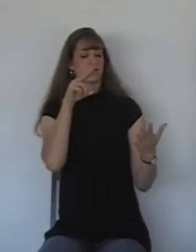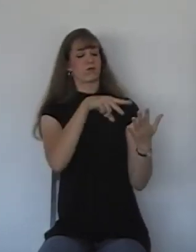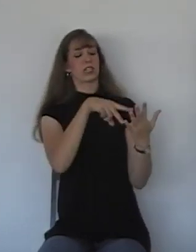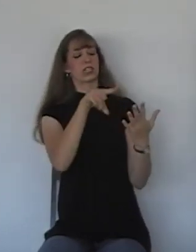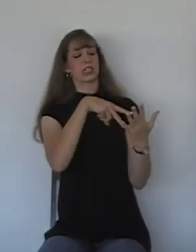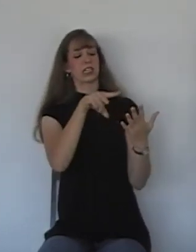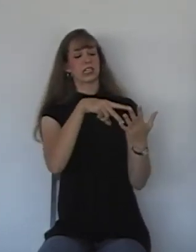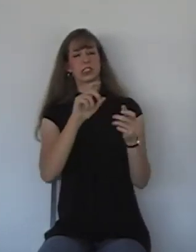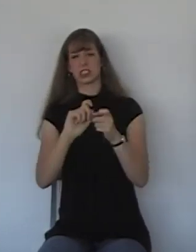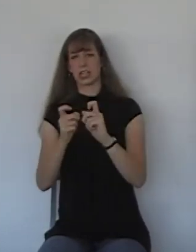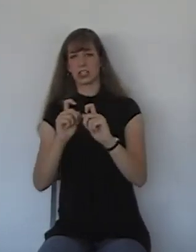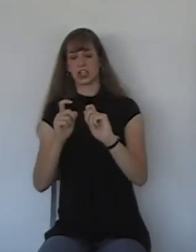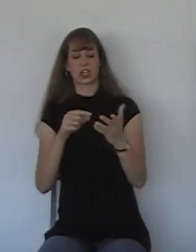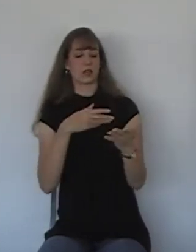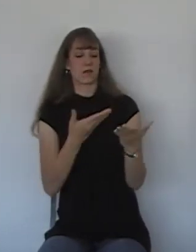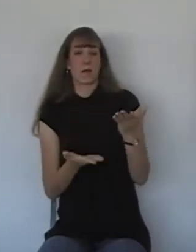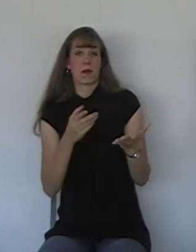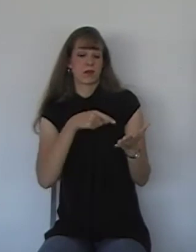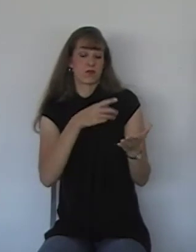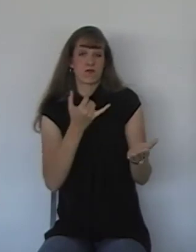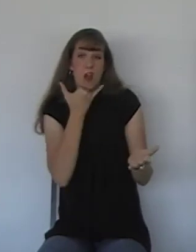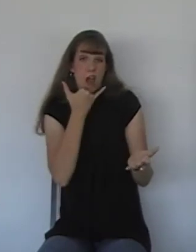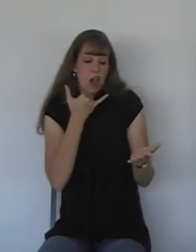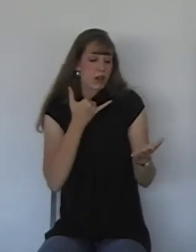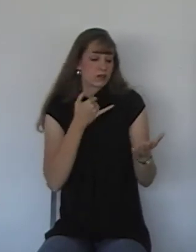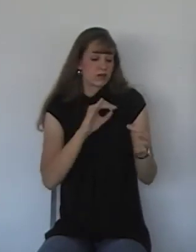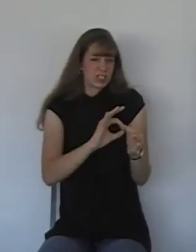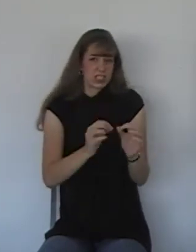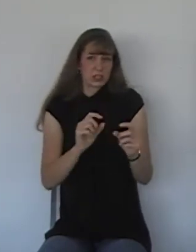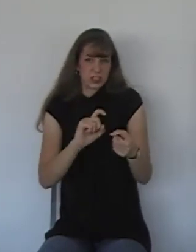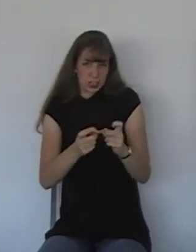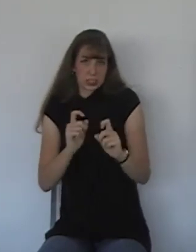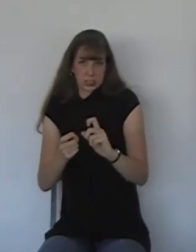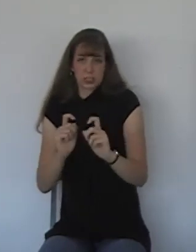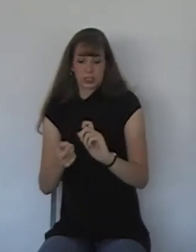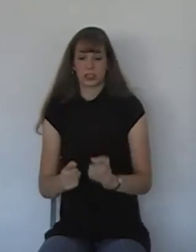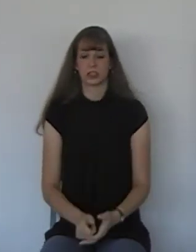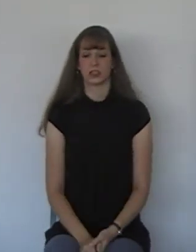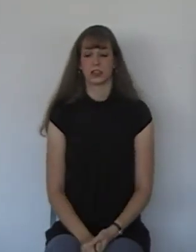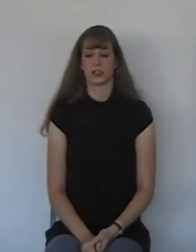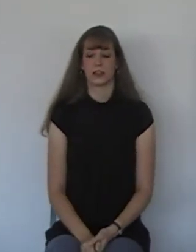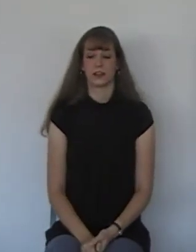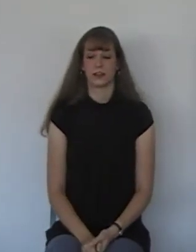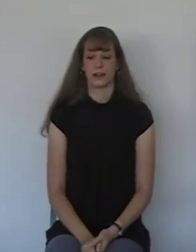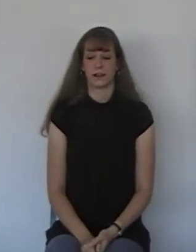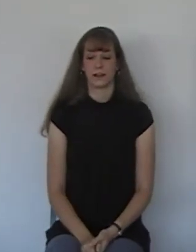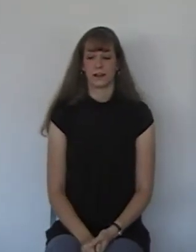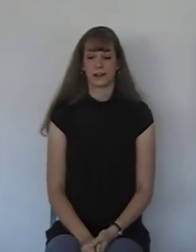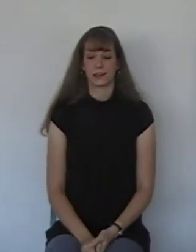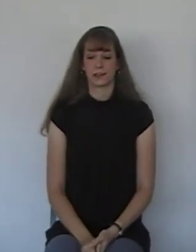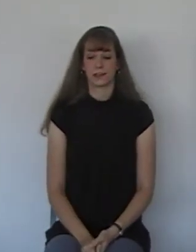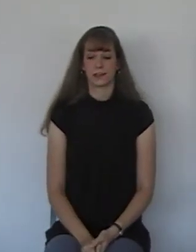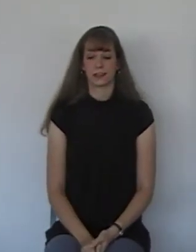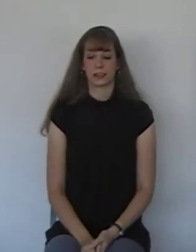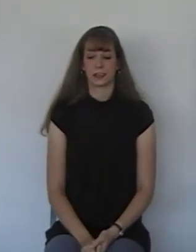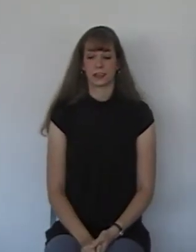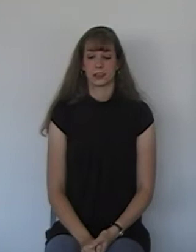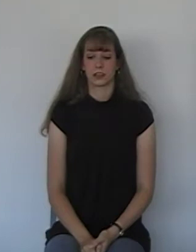Once that is done, the writer writes it up on the computer and puts it into a program called PageMaker